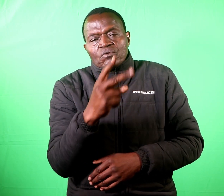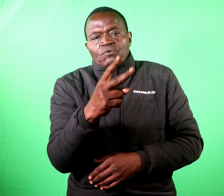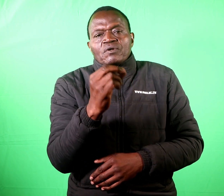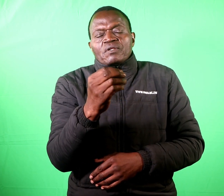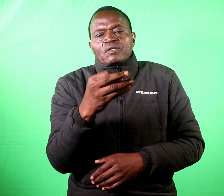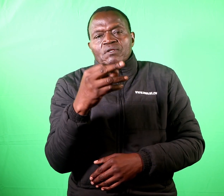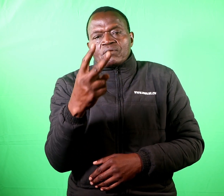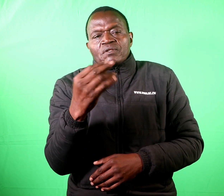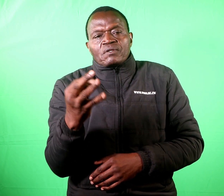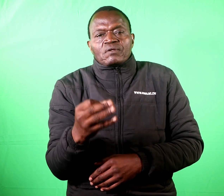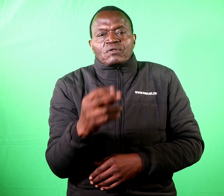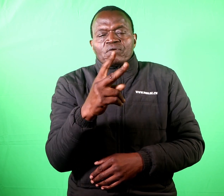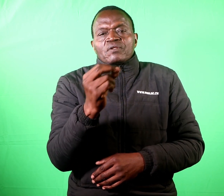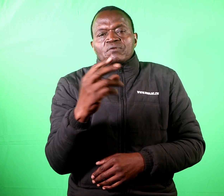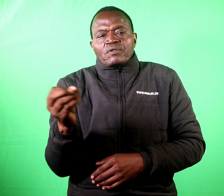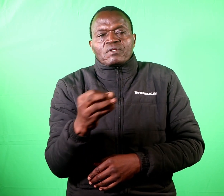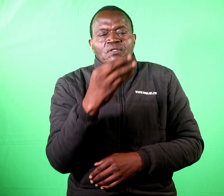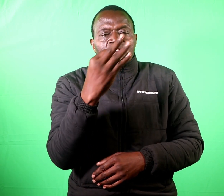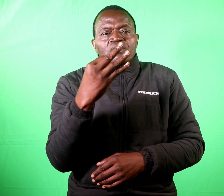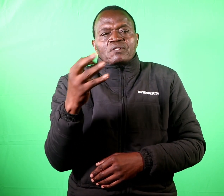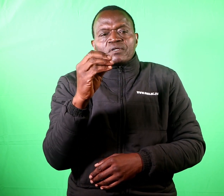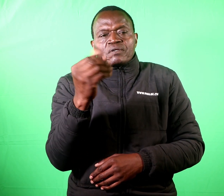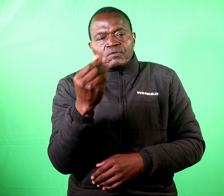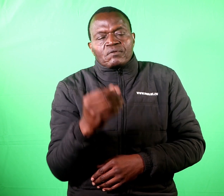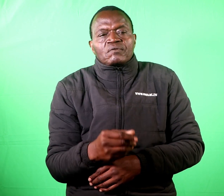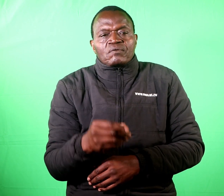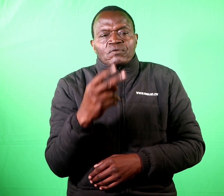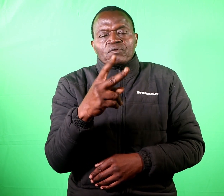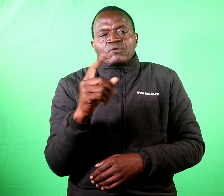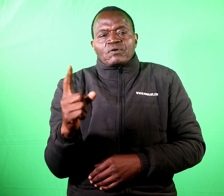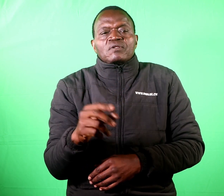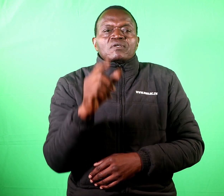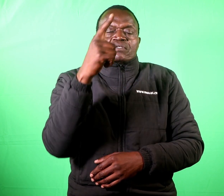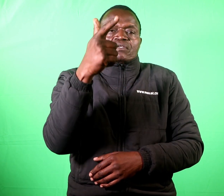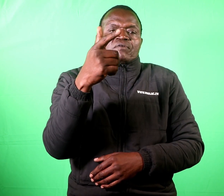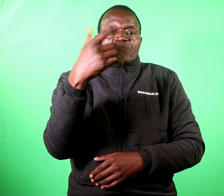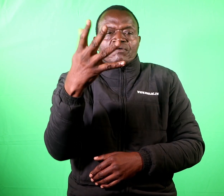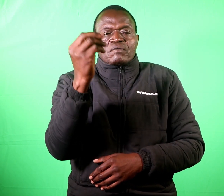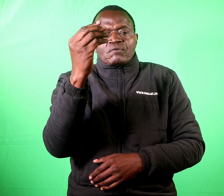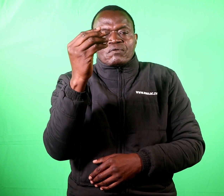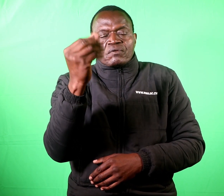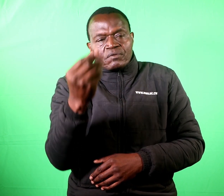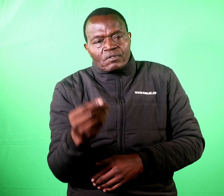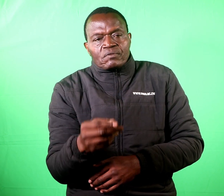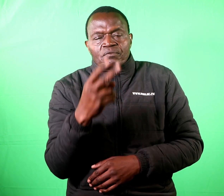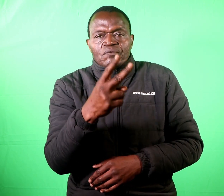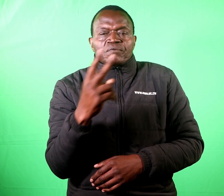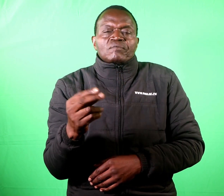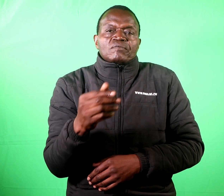2020, $33, 2021, $75, 2022,